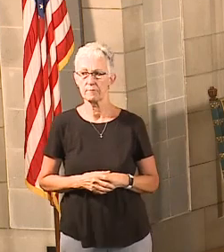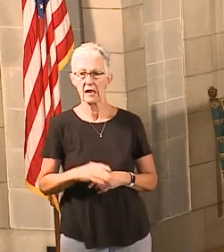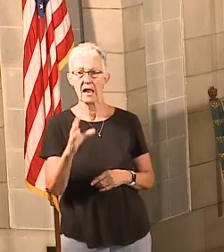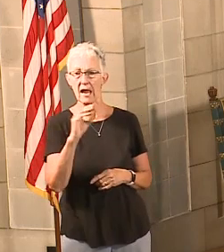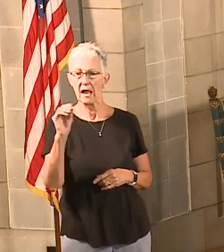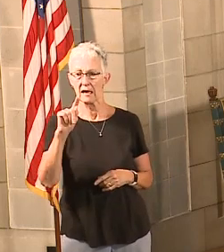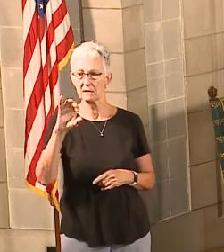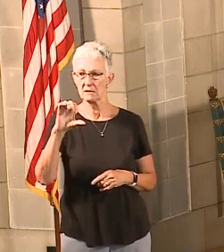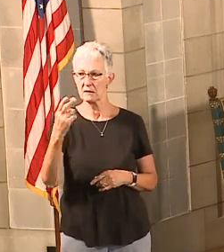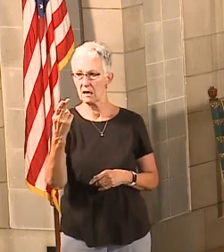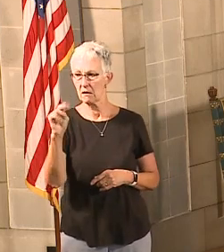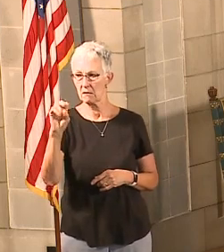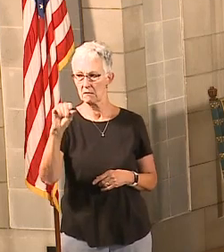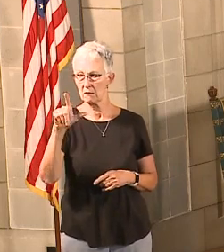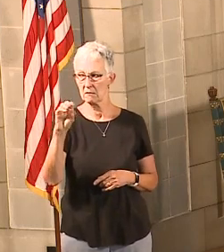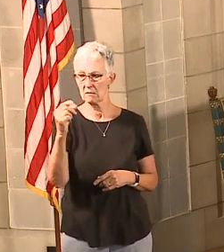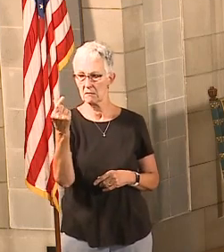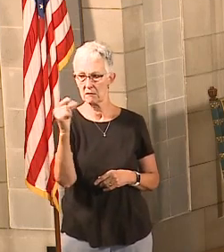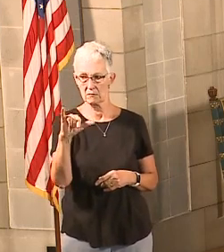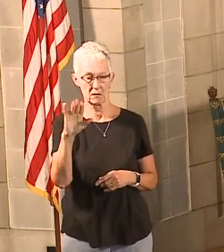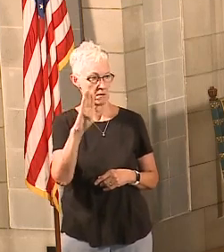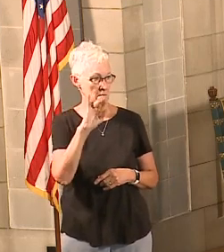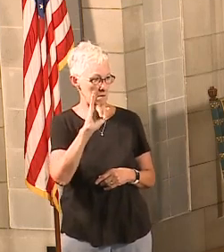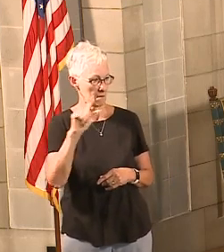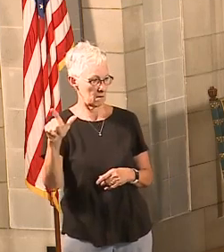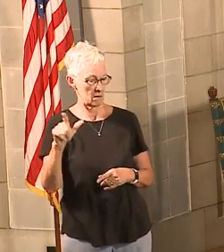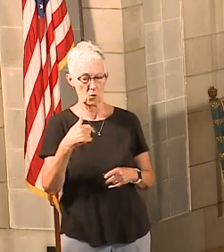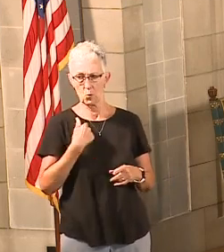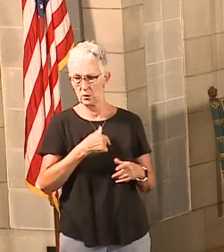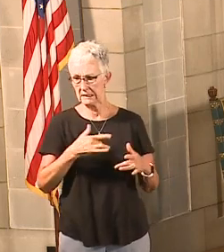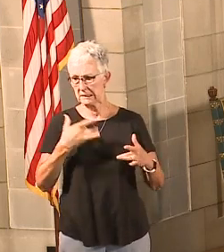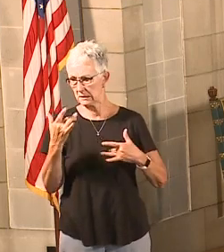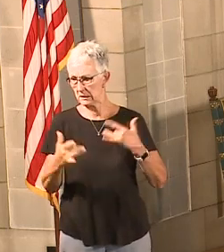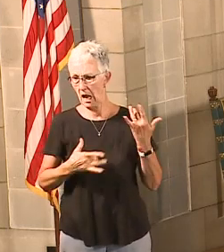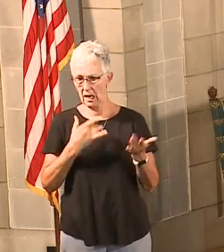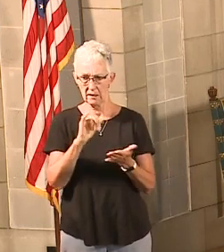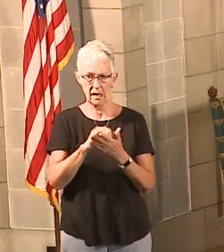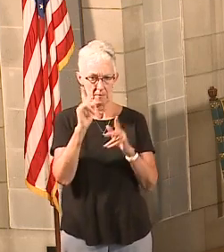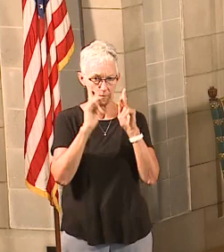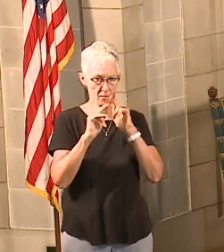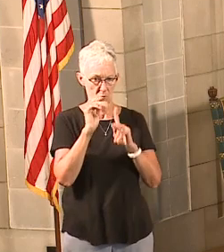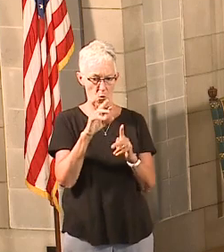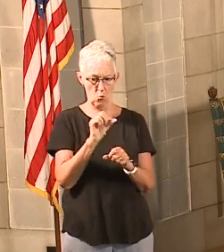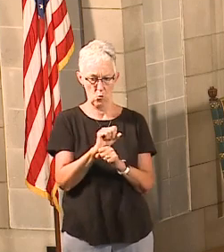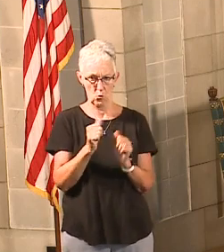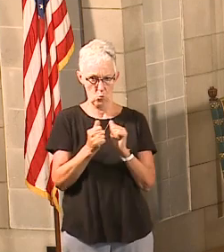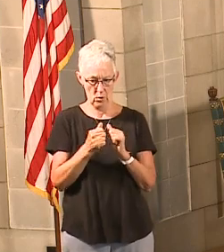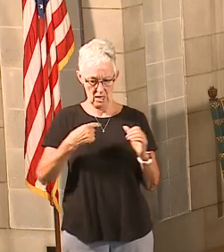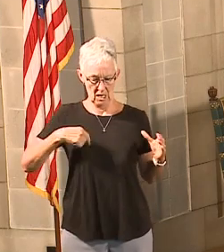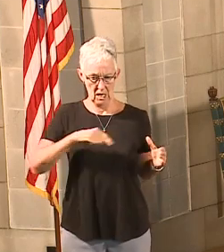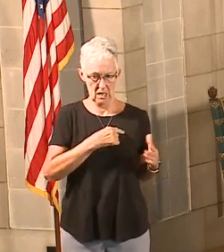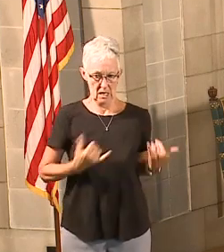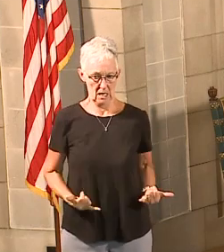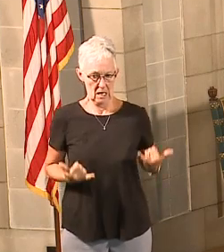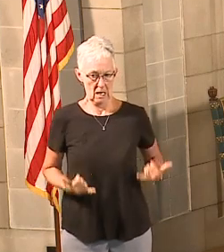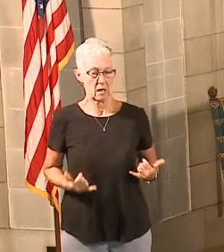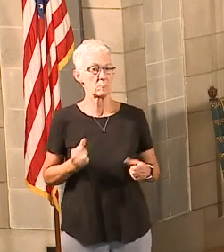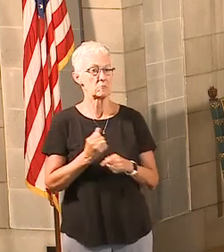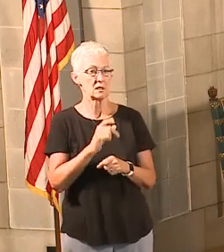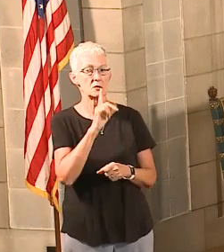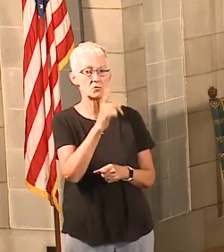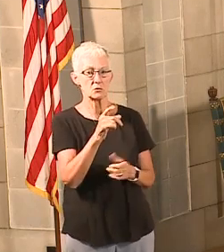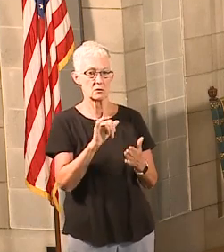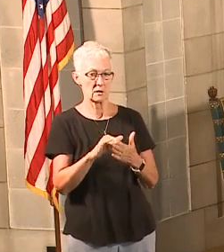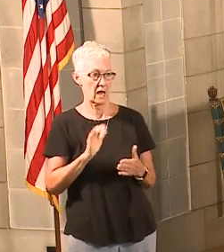excited about the work that our MCOs are doing with us, the user acceptance testing that is going on right now to make sure that